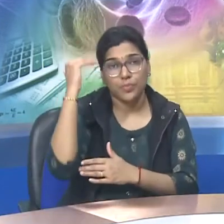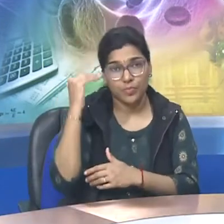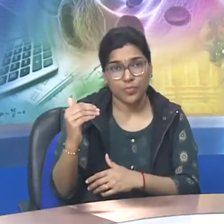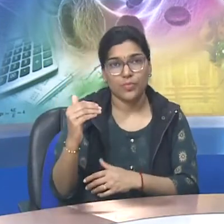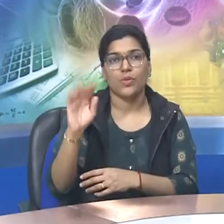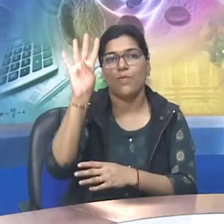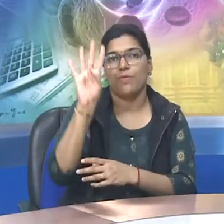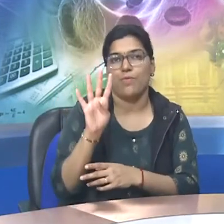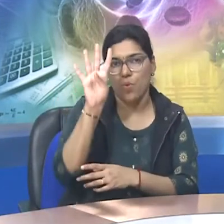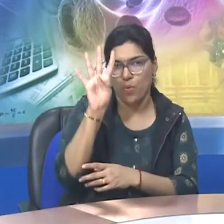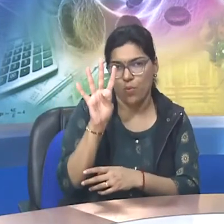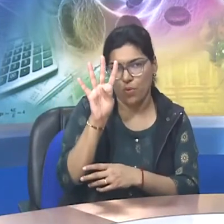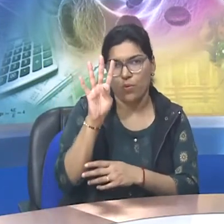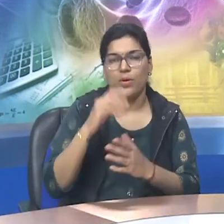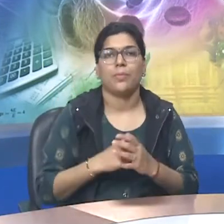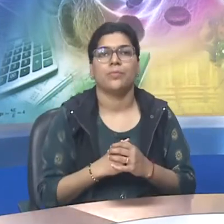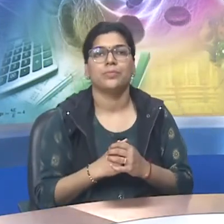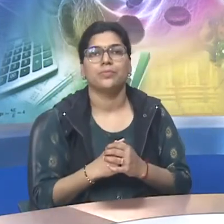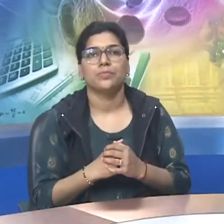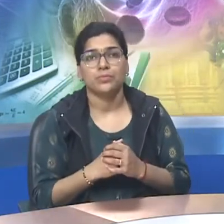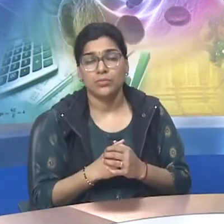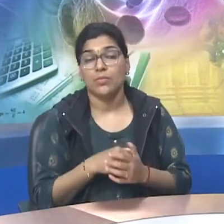the voice of the girl with her